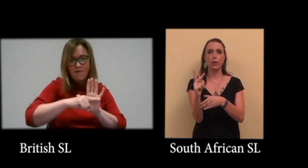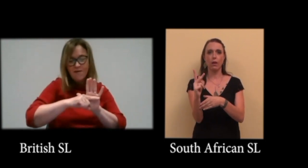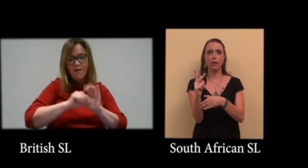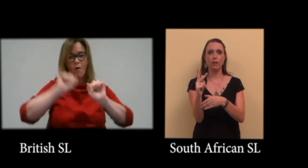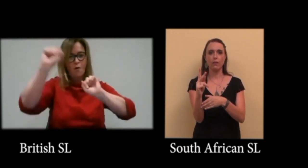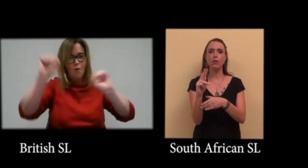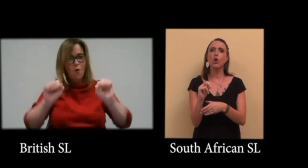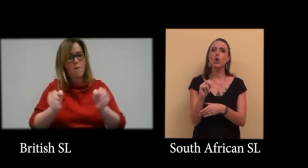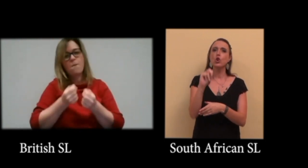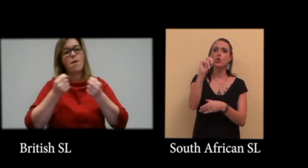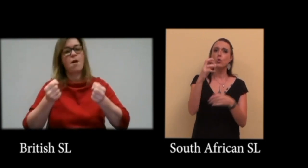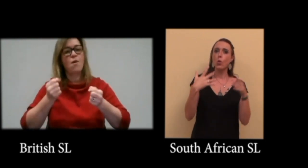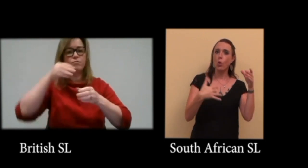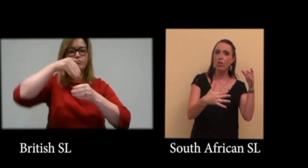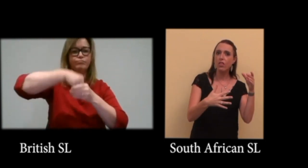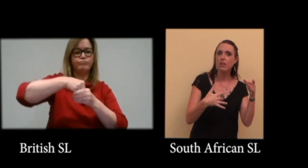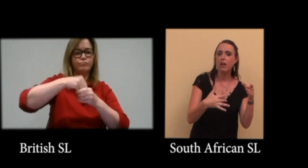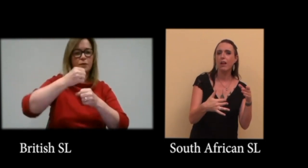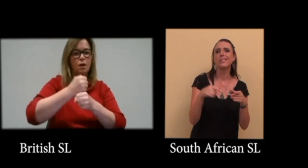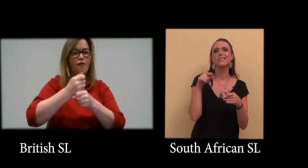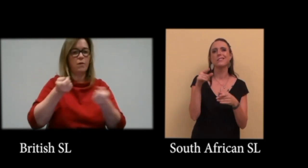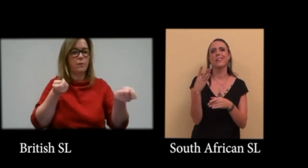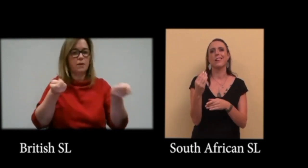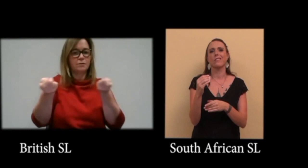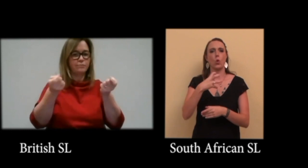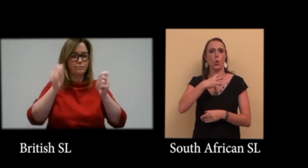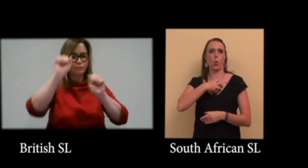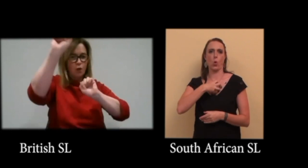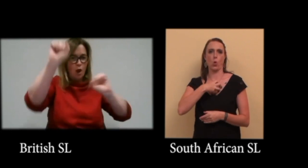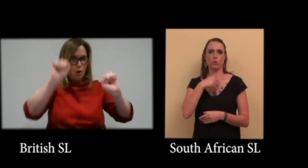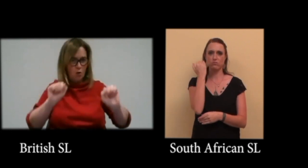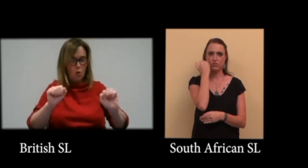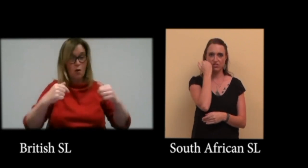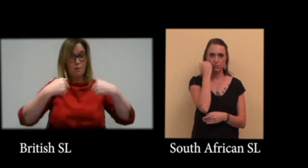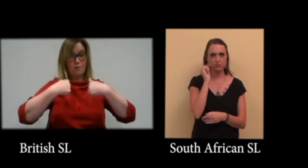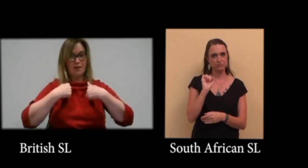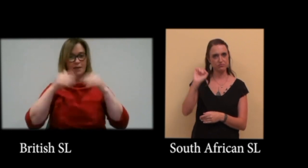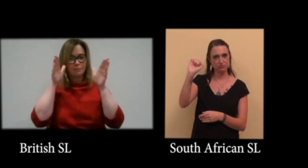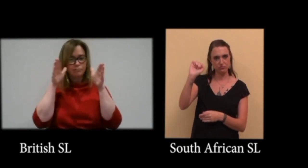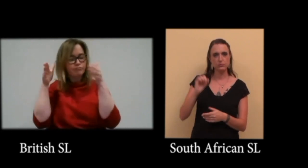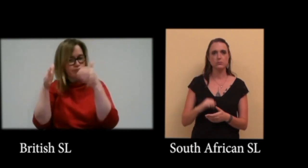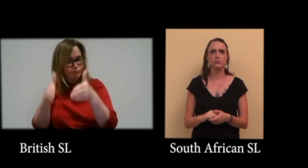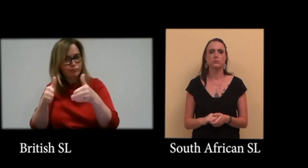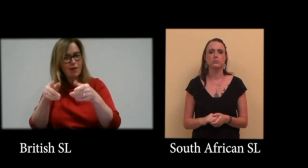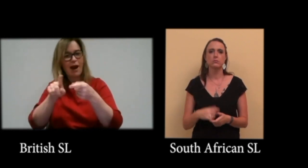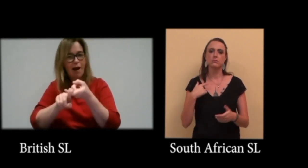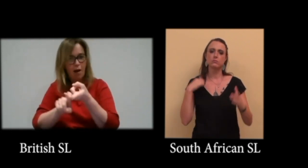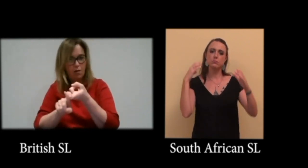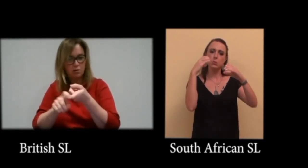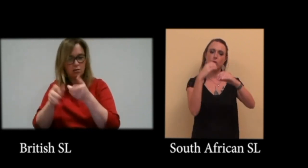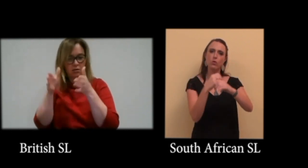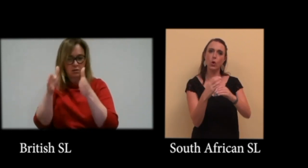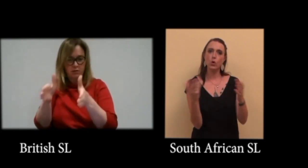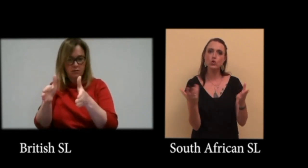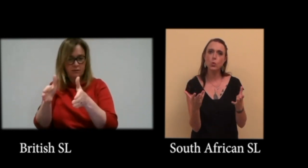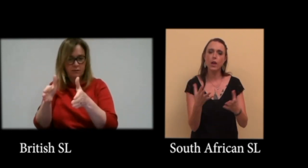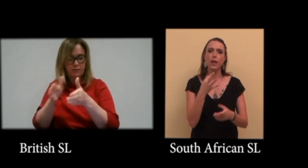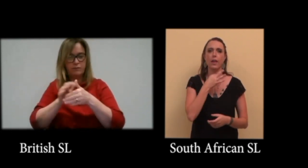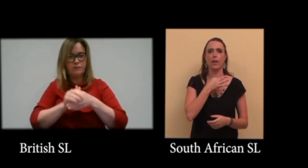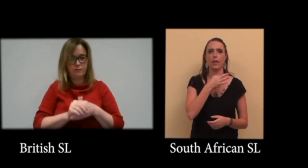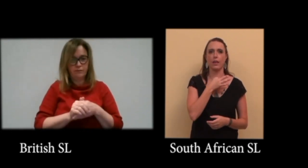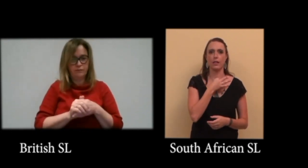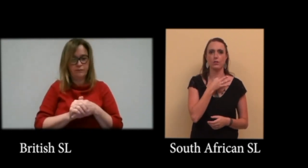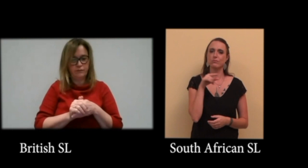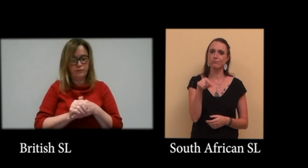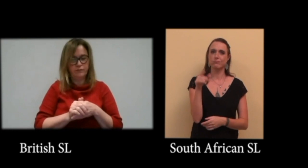makes up the United Kingdom, Northern Ireland, and they've each got devolved powers and their own government.